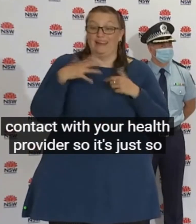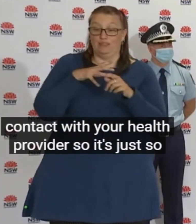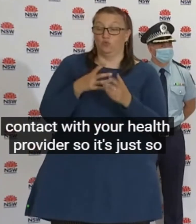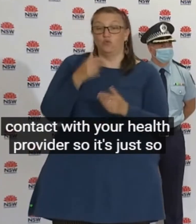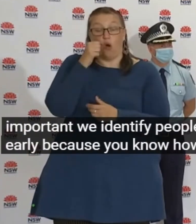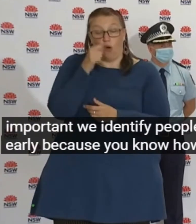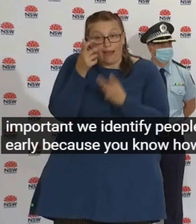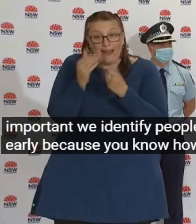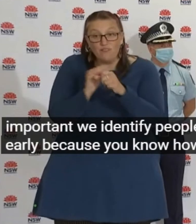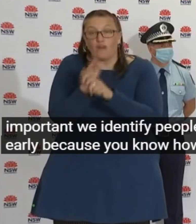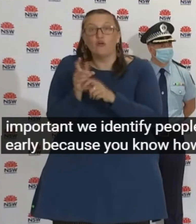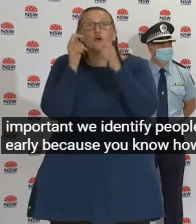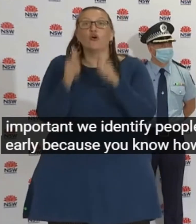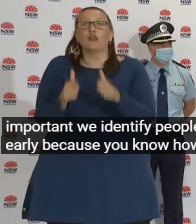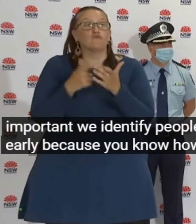within whole